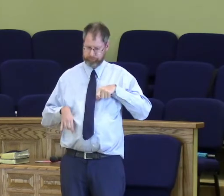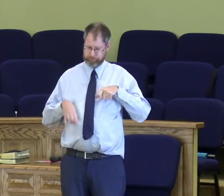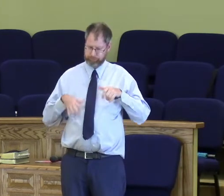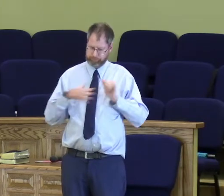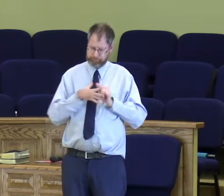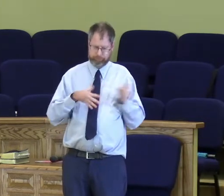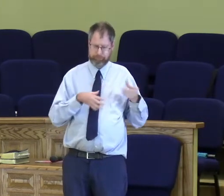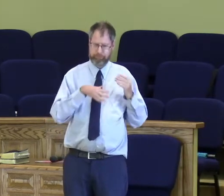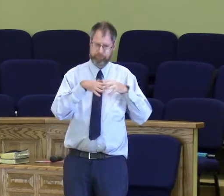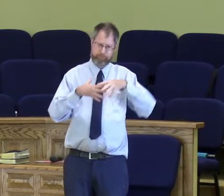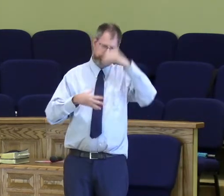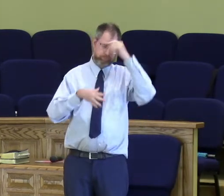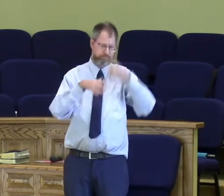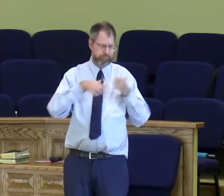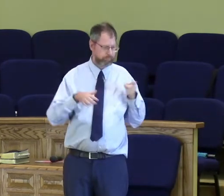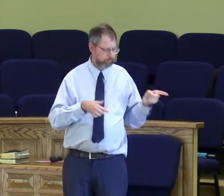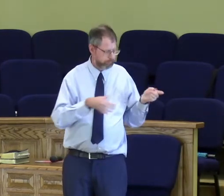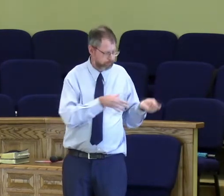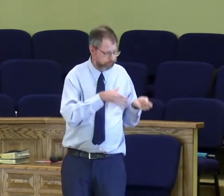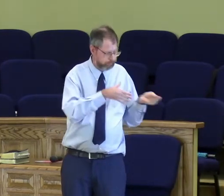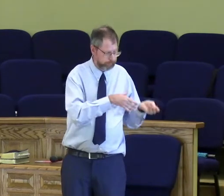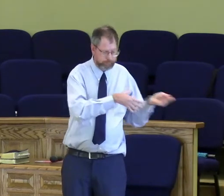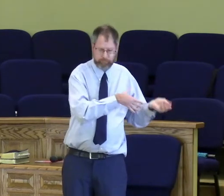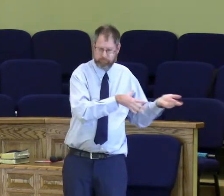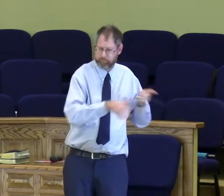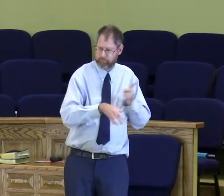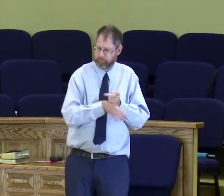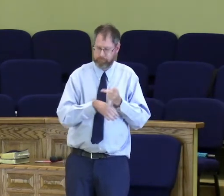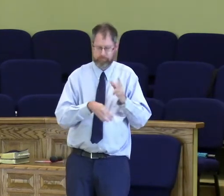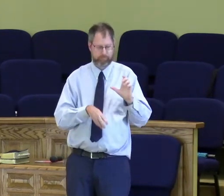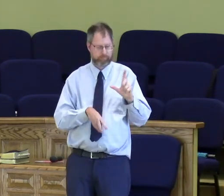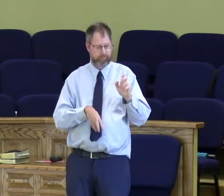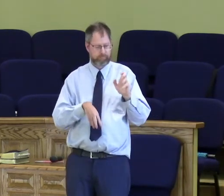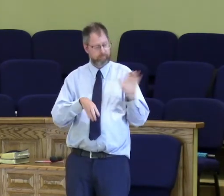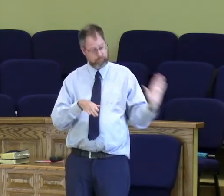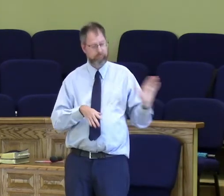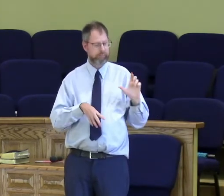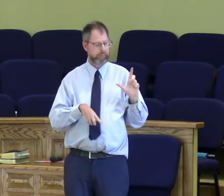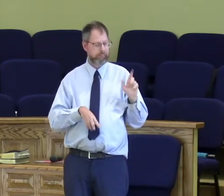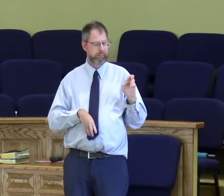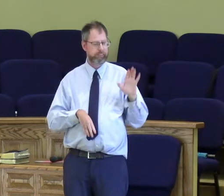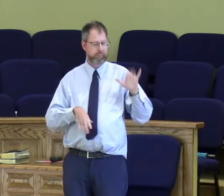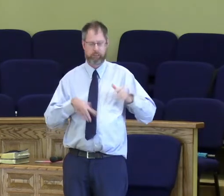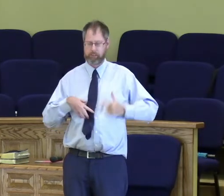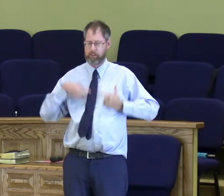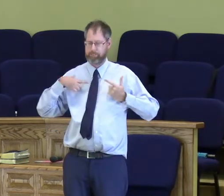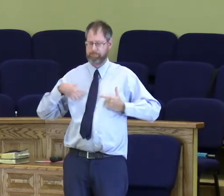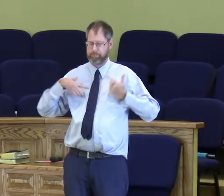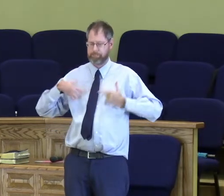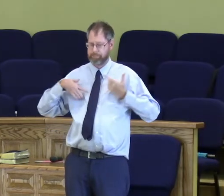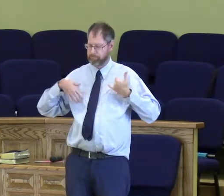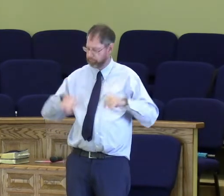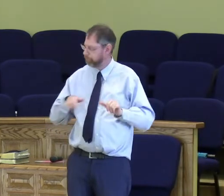deaf students from Africa to America so that they could get educated at Gallaudet University.